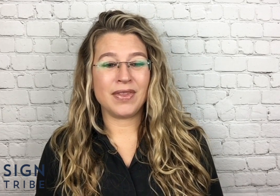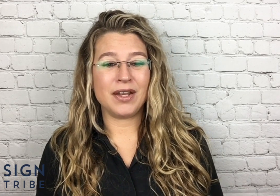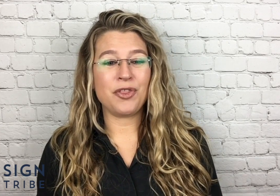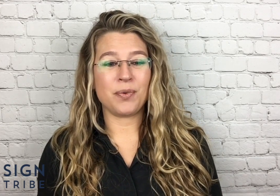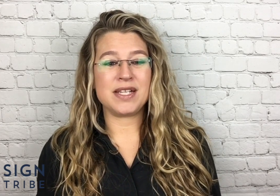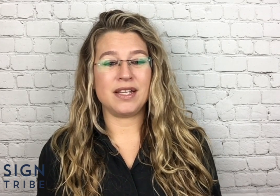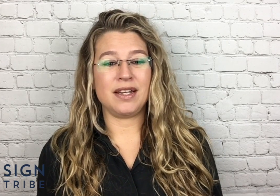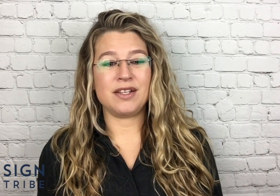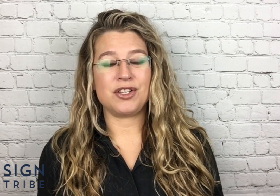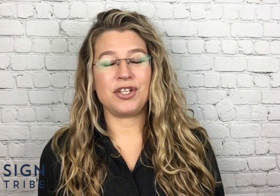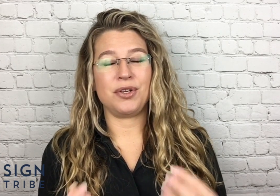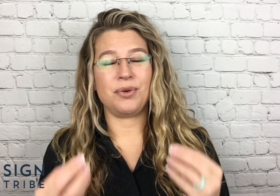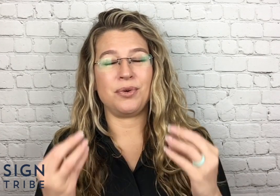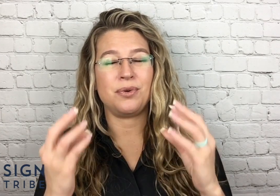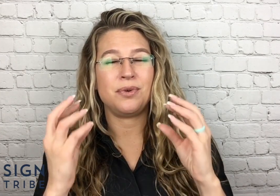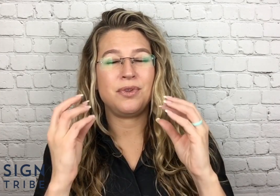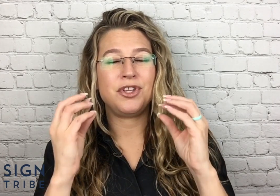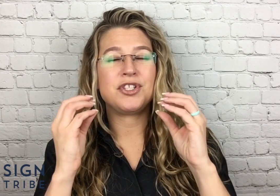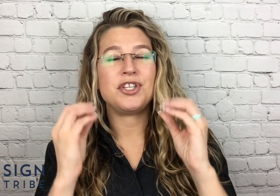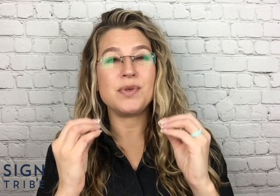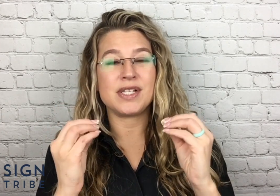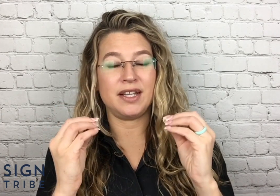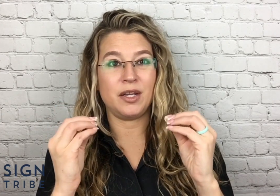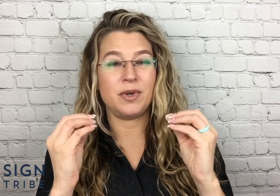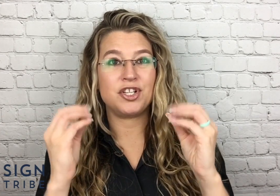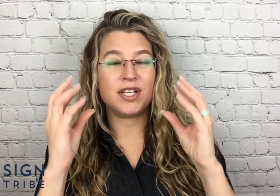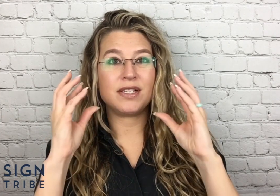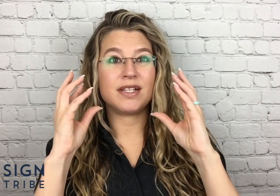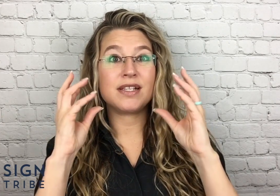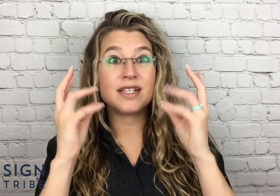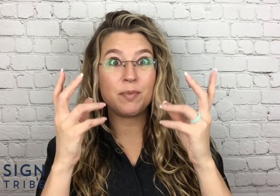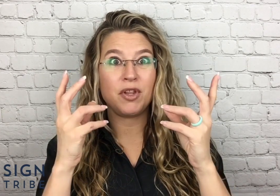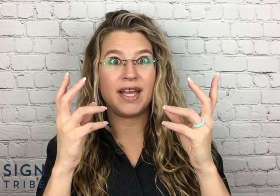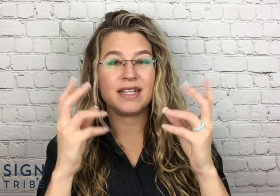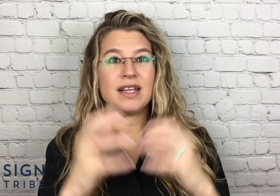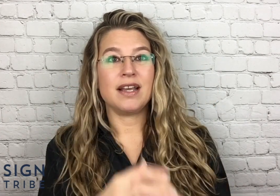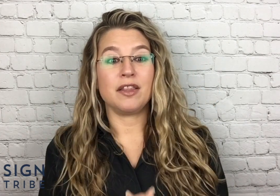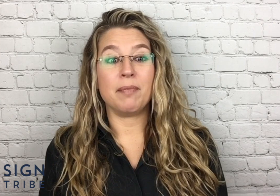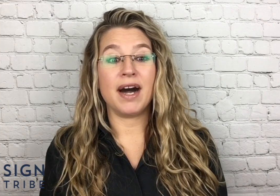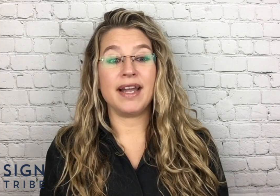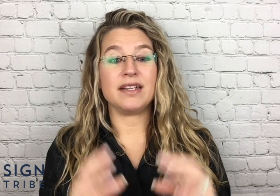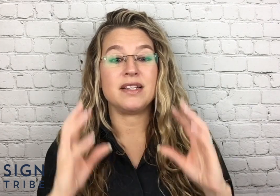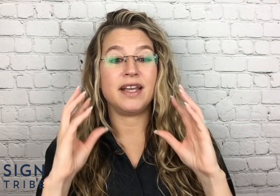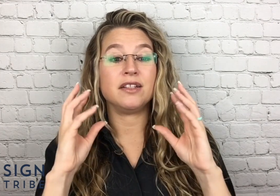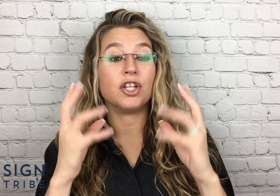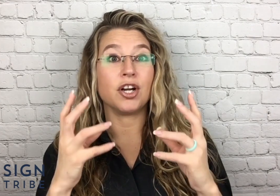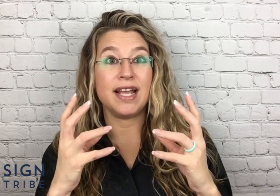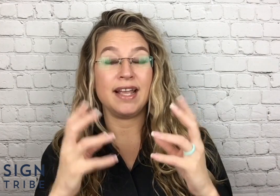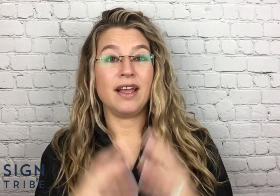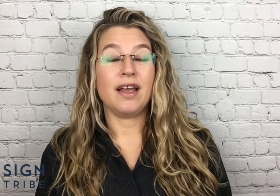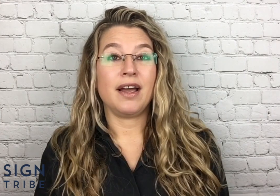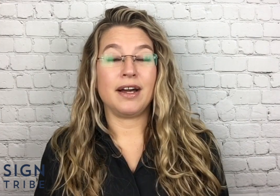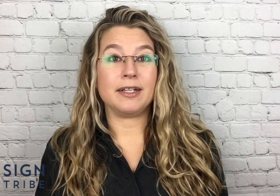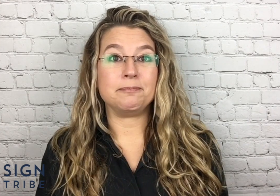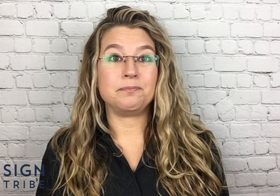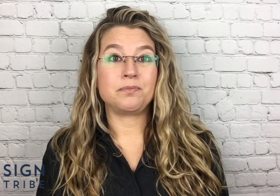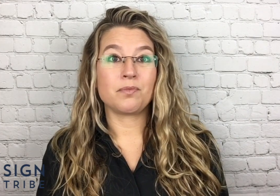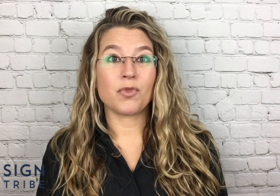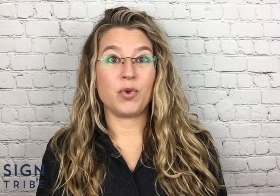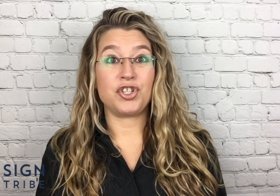Another reason is to use sign language is to stimulate the mind and learning with